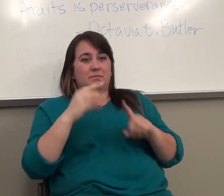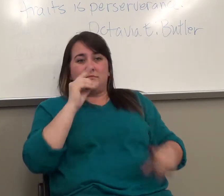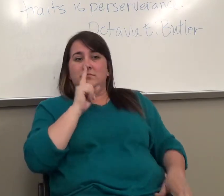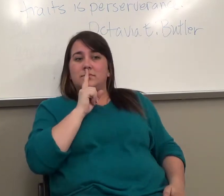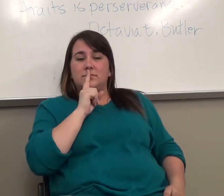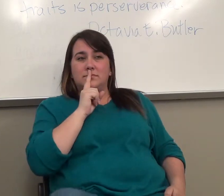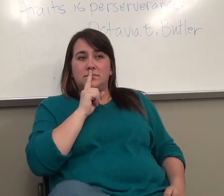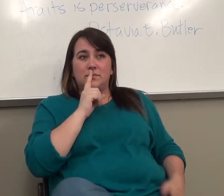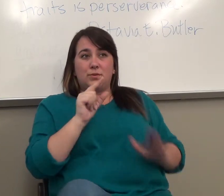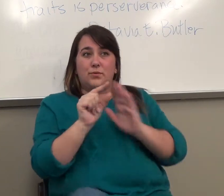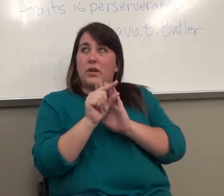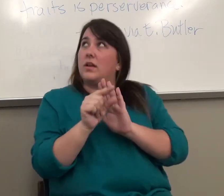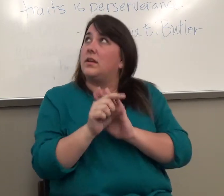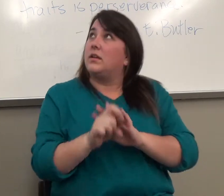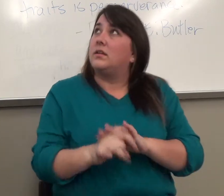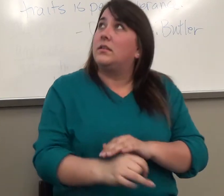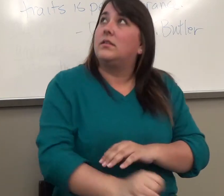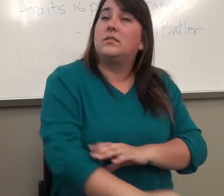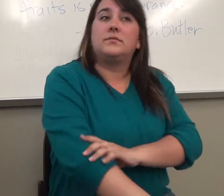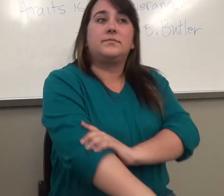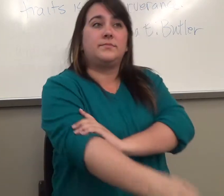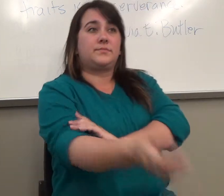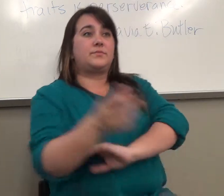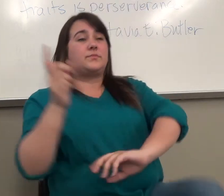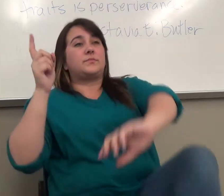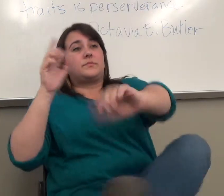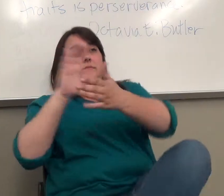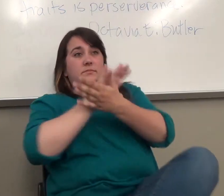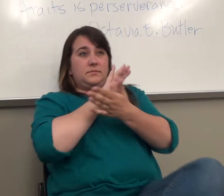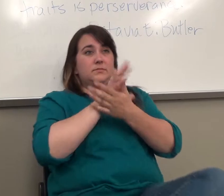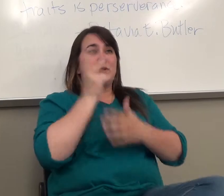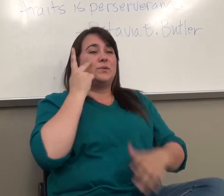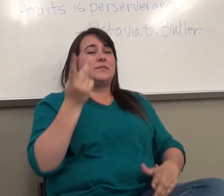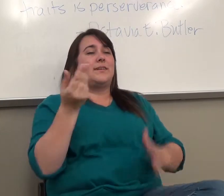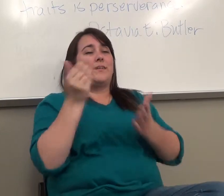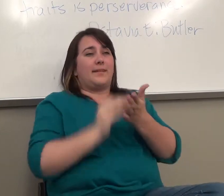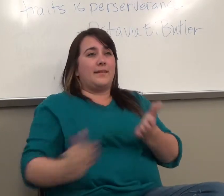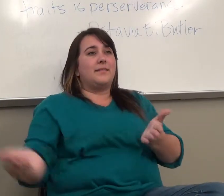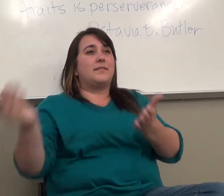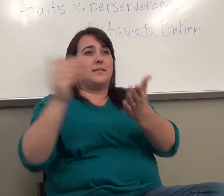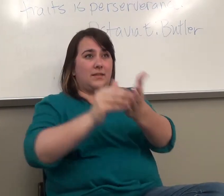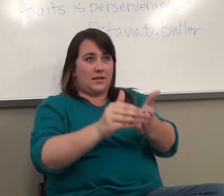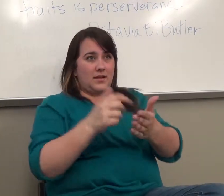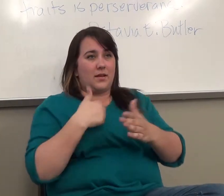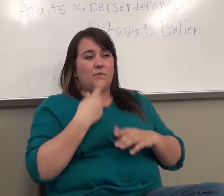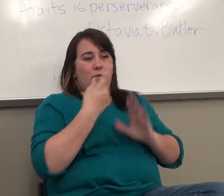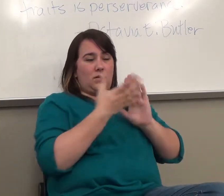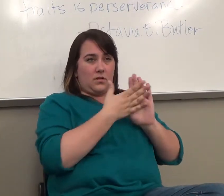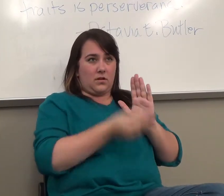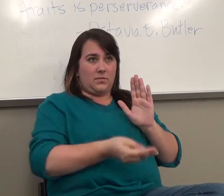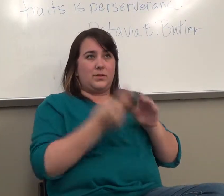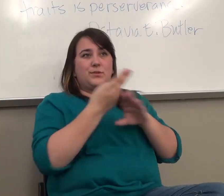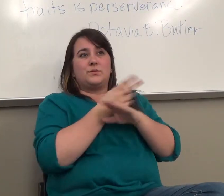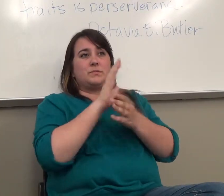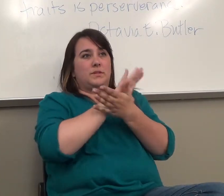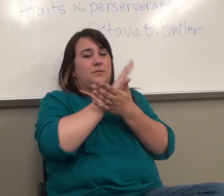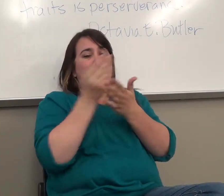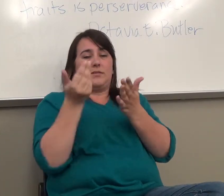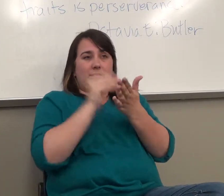see this same sheet. I use the same, I have a copy of it, I use the same sheet. You'll see it again at the halfway